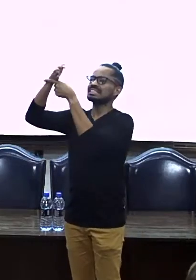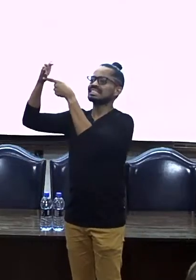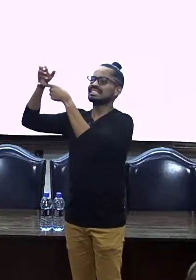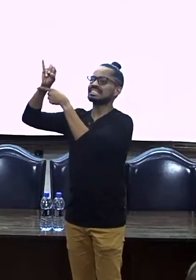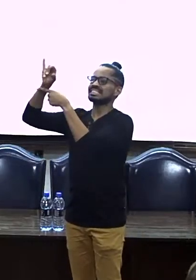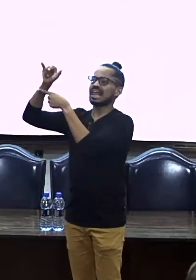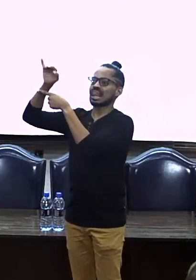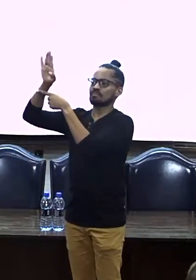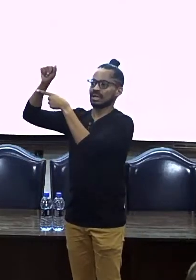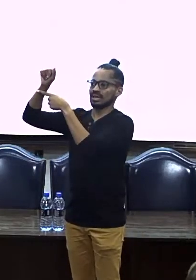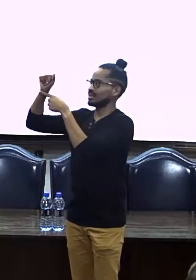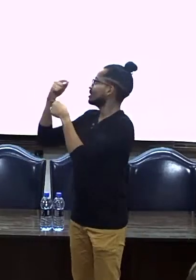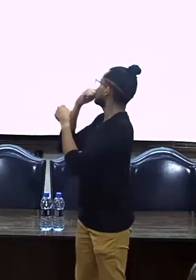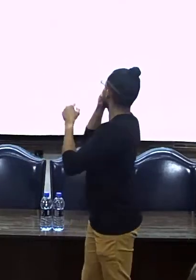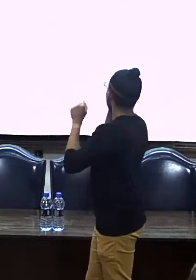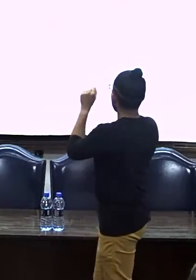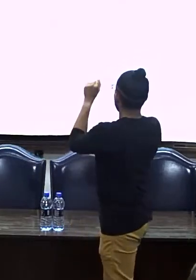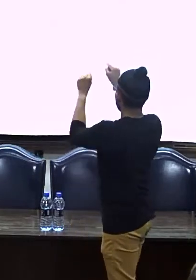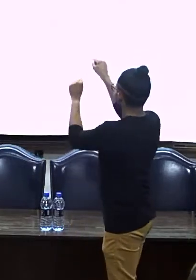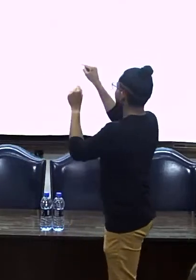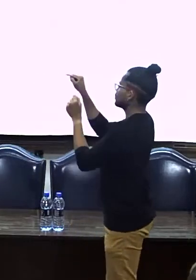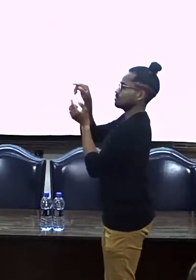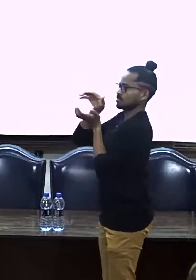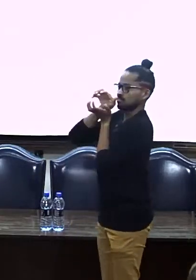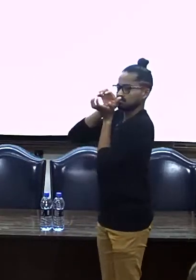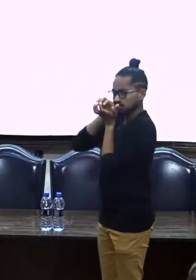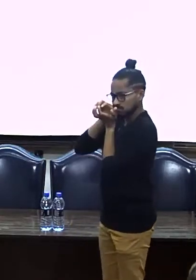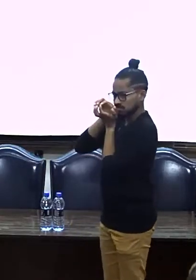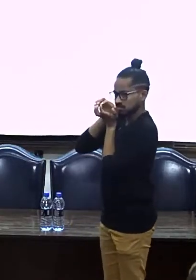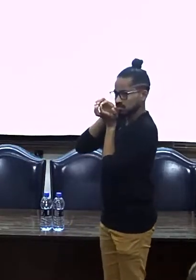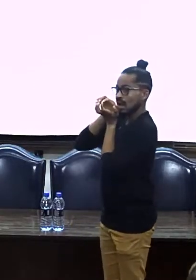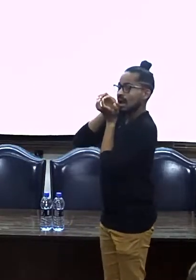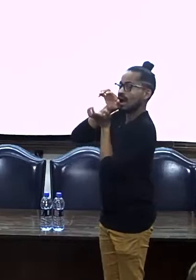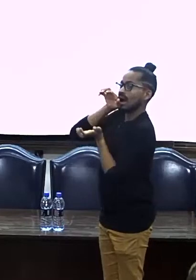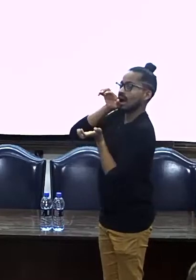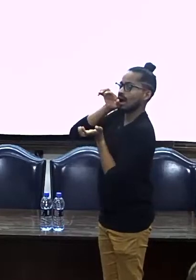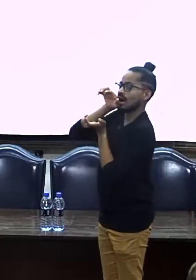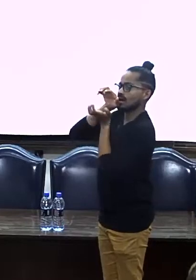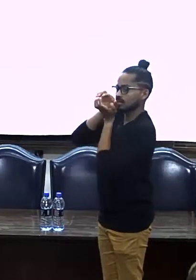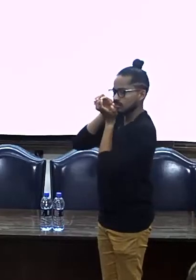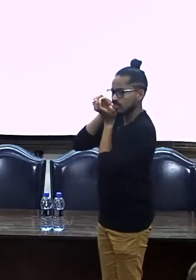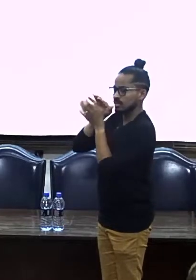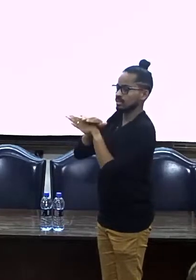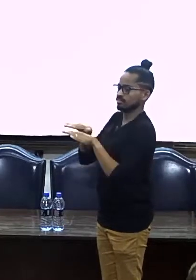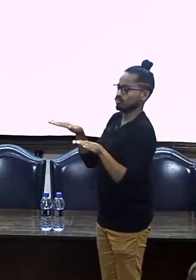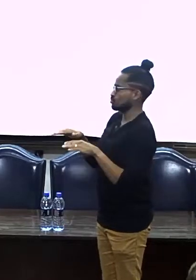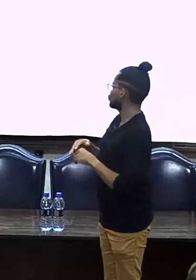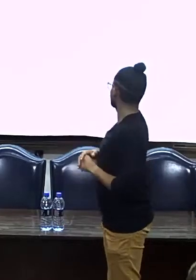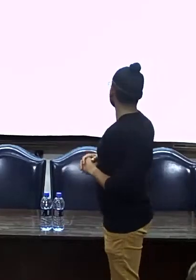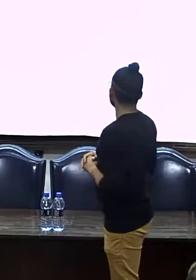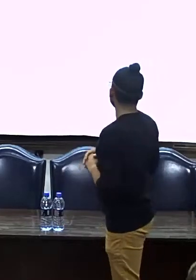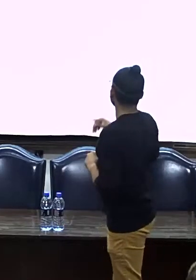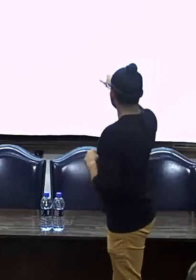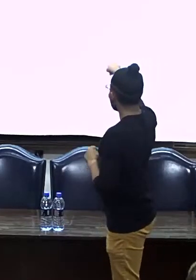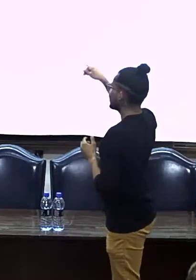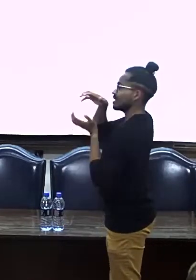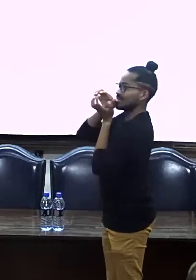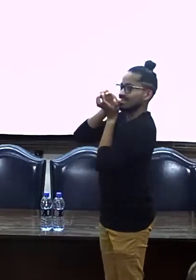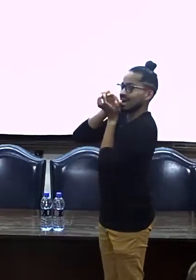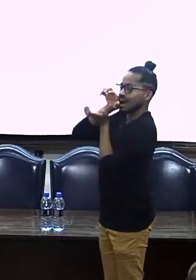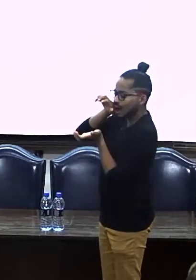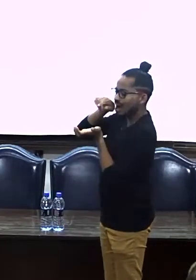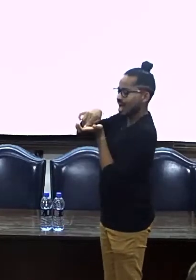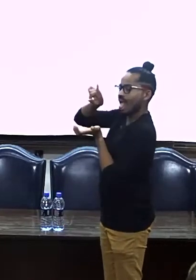The jaw is closed. The jaw is closed. And we have a nucleus, and this vowel nucleus will be I, and we